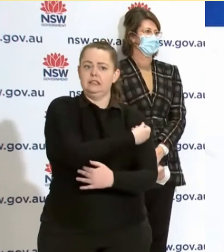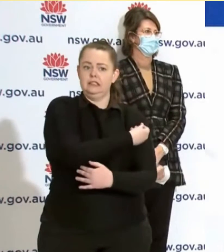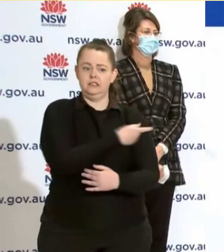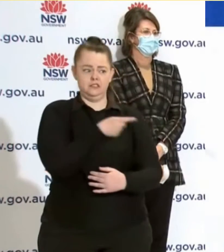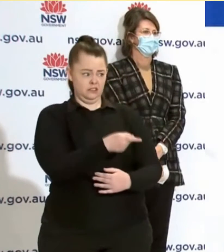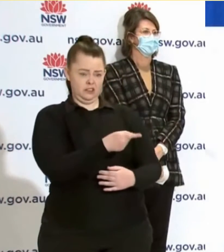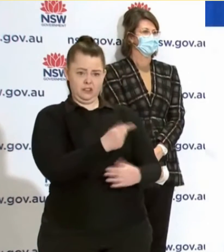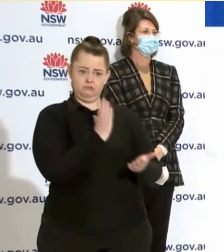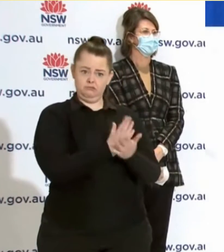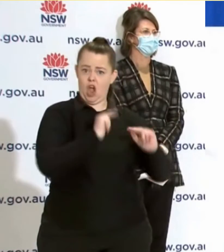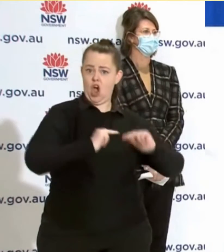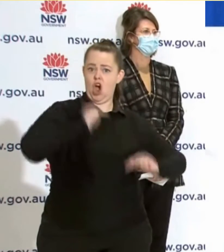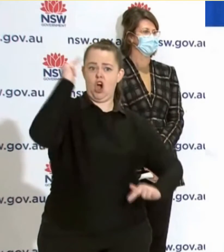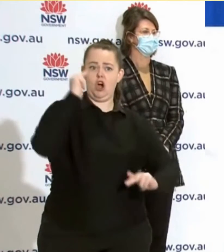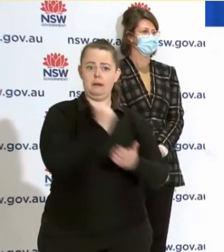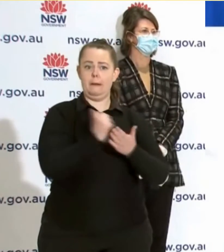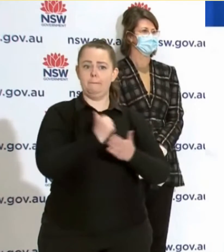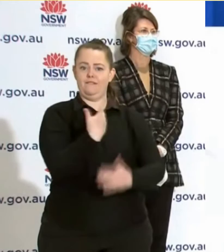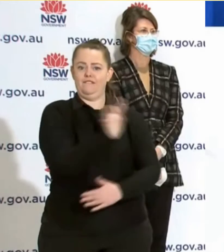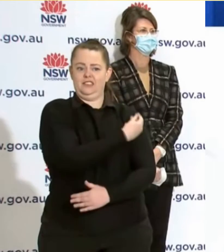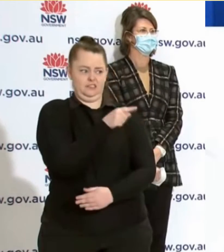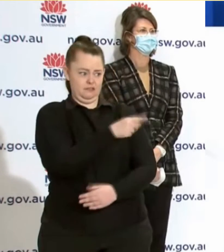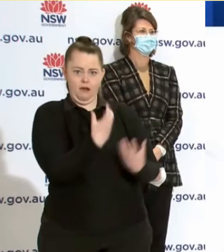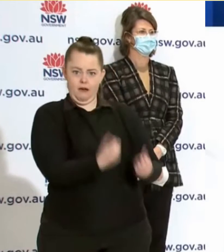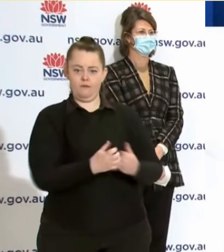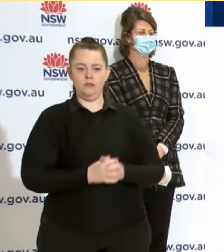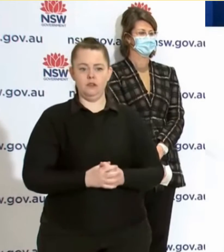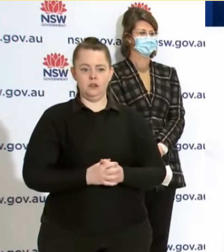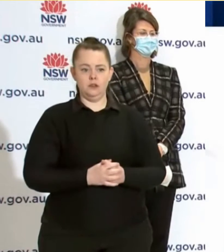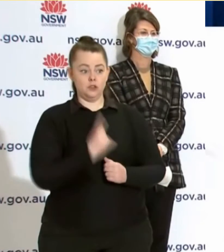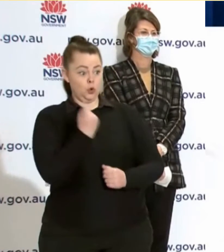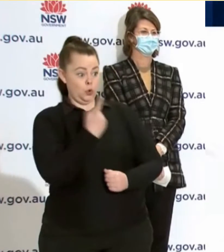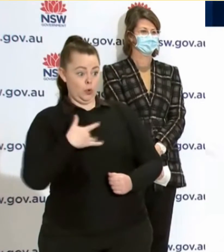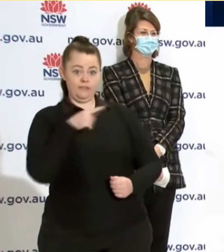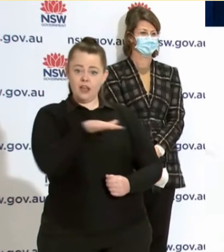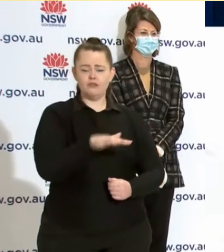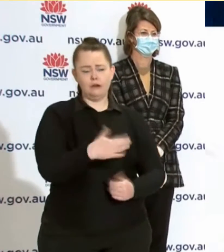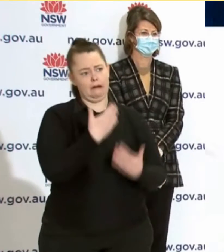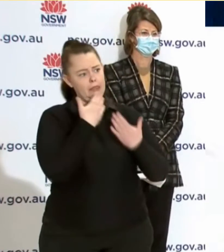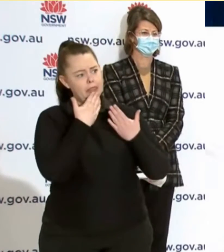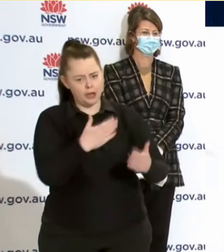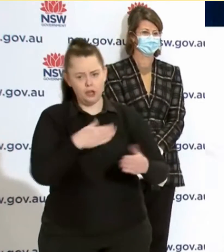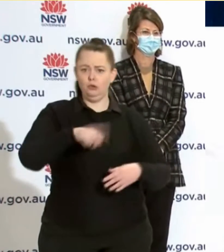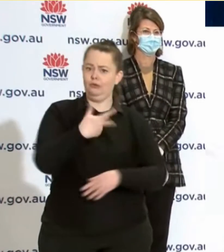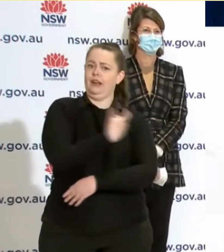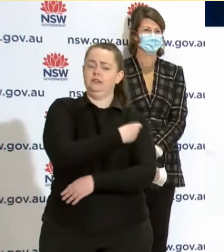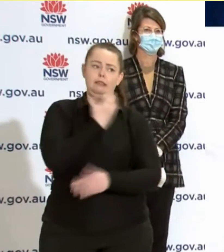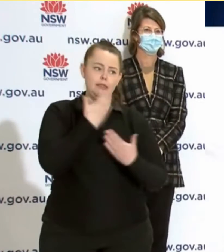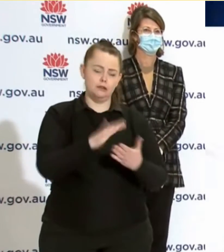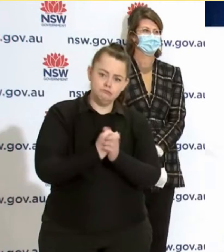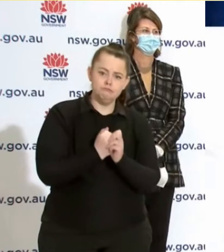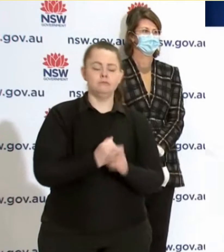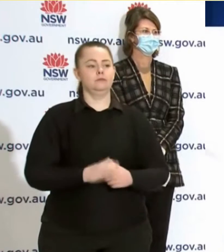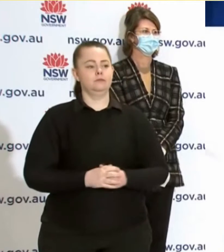state. Thank you to the people of Blacktown for coming forward and getting the jab. And across the state, we have more than